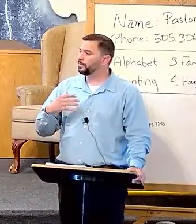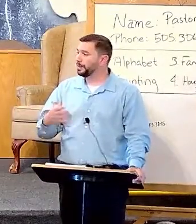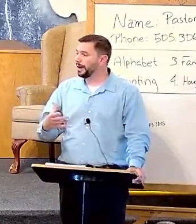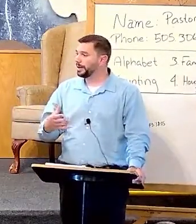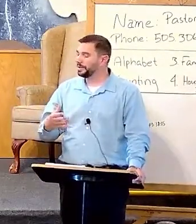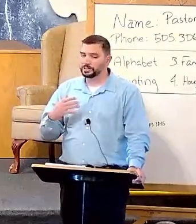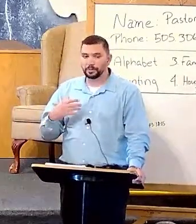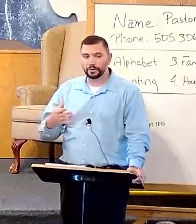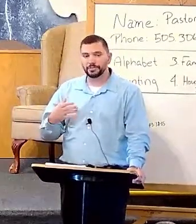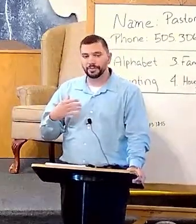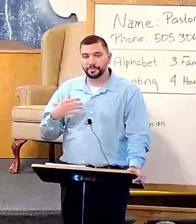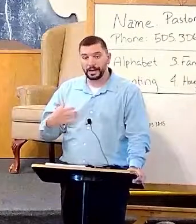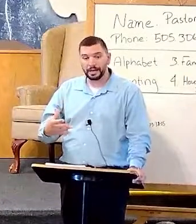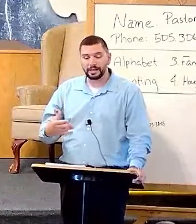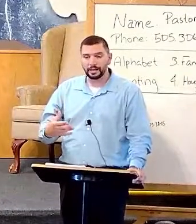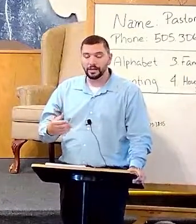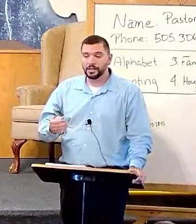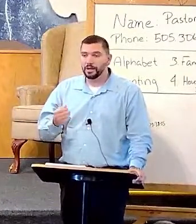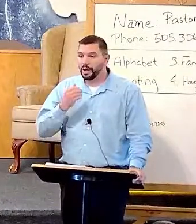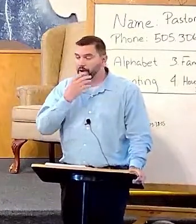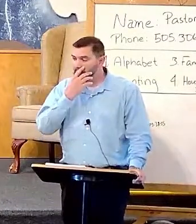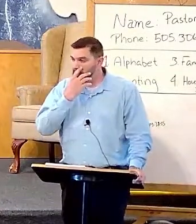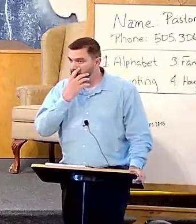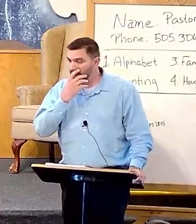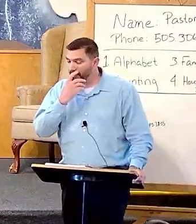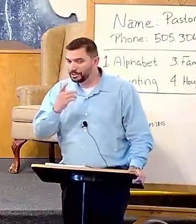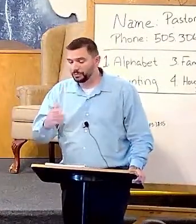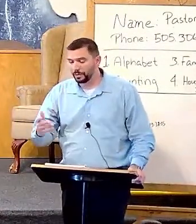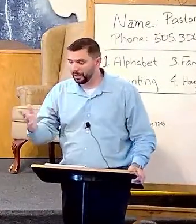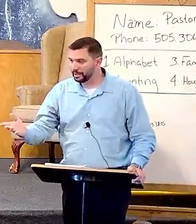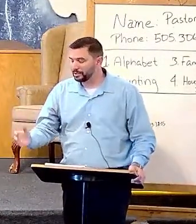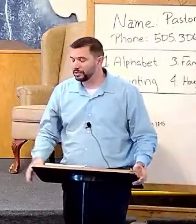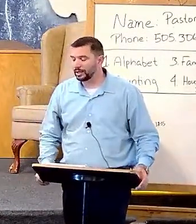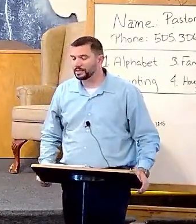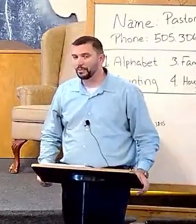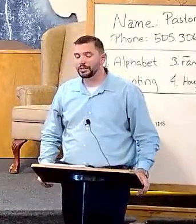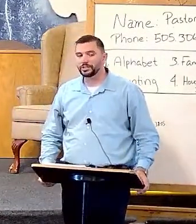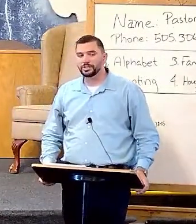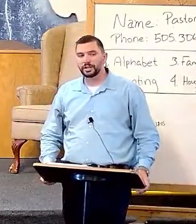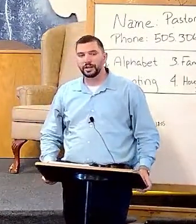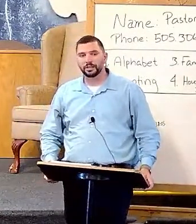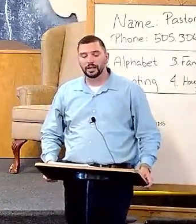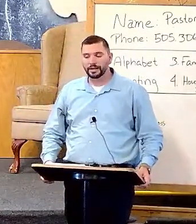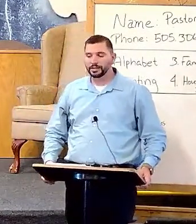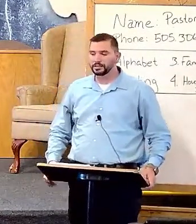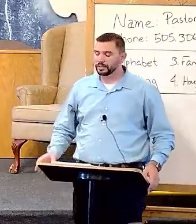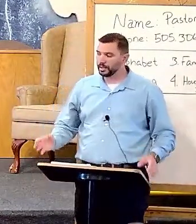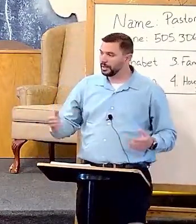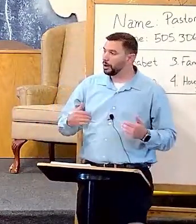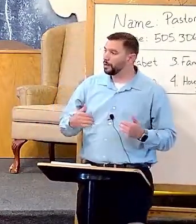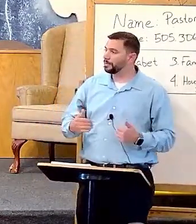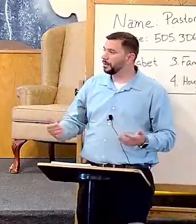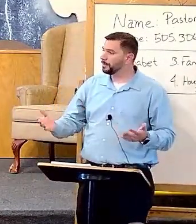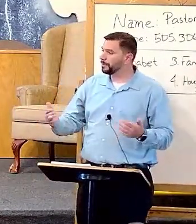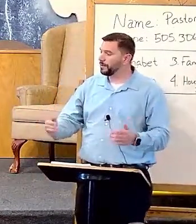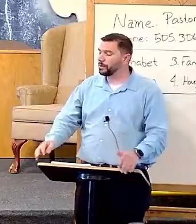matter and is part of the meaning. I told you guys I watched this guy online to kind of help improve my own